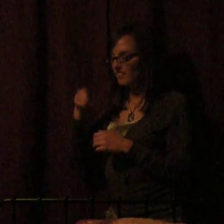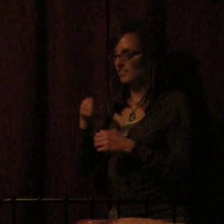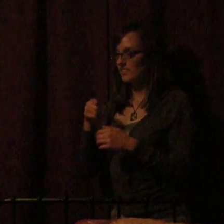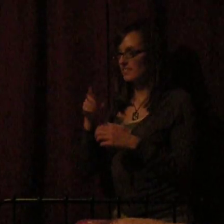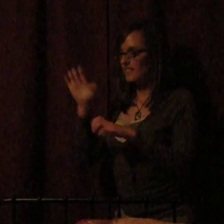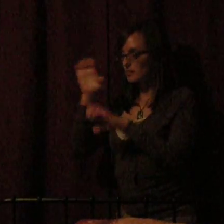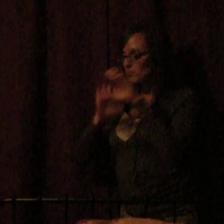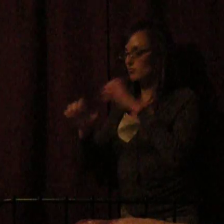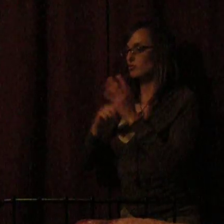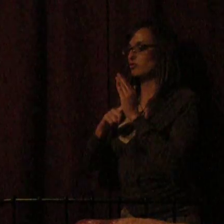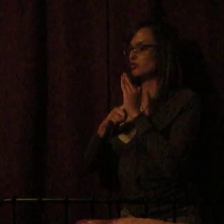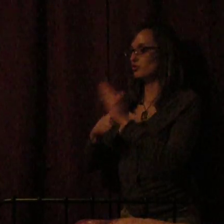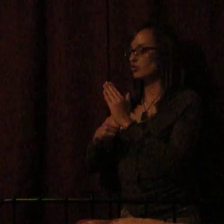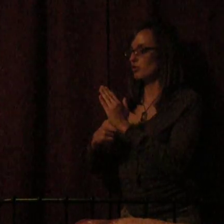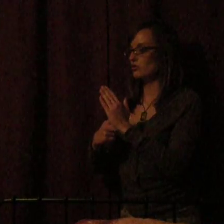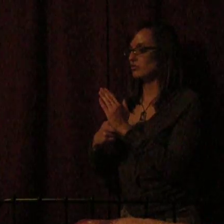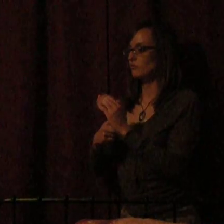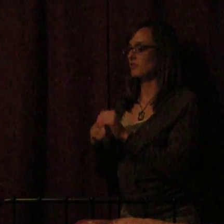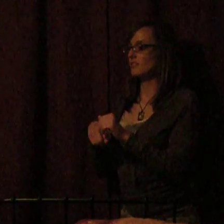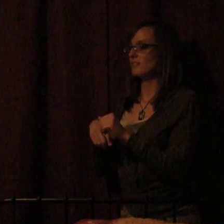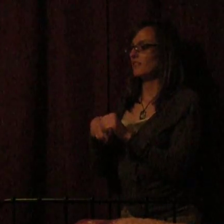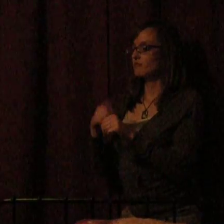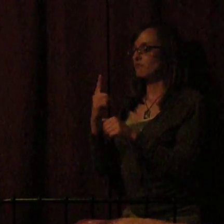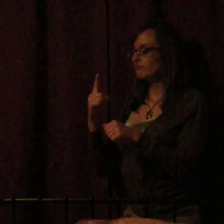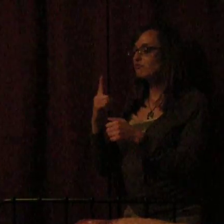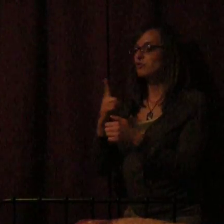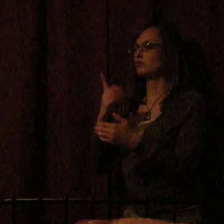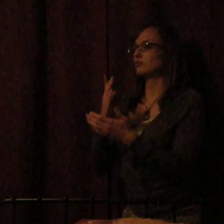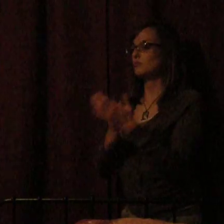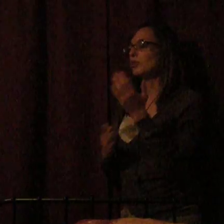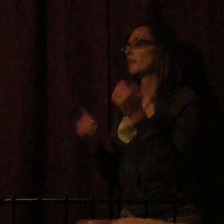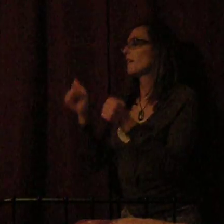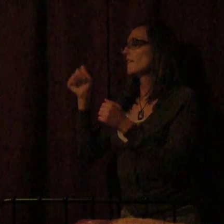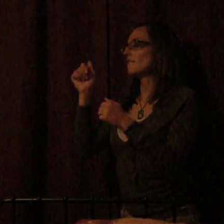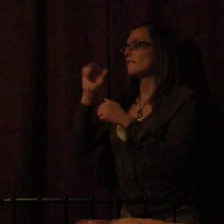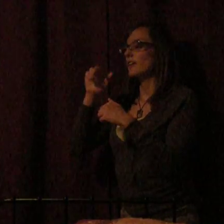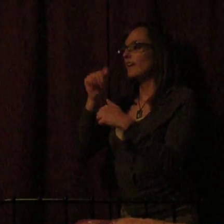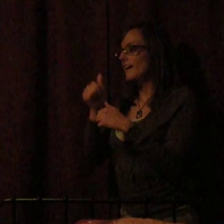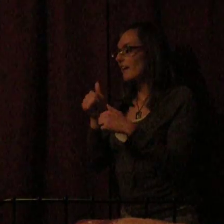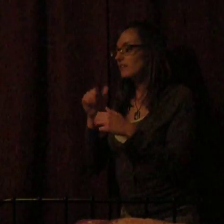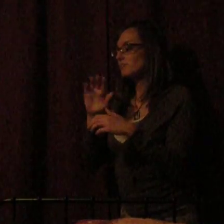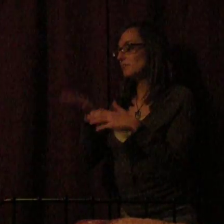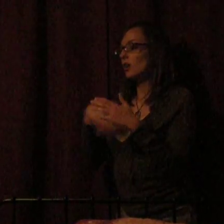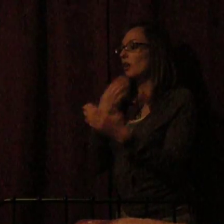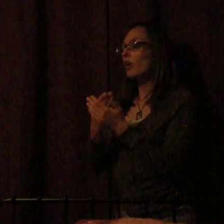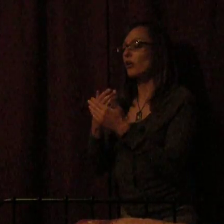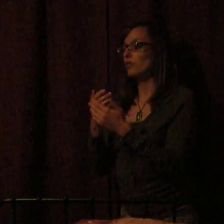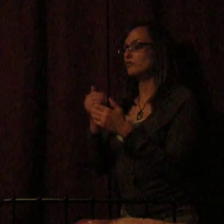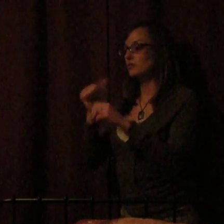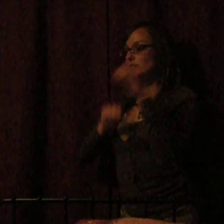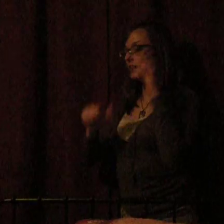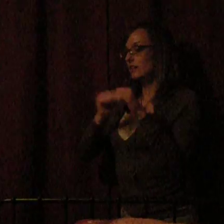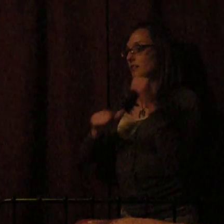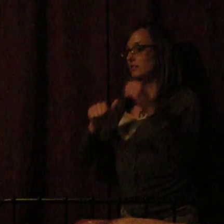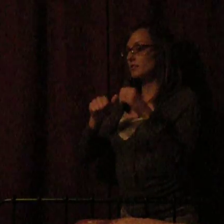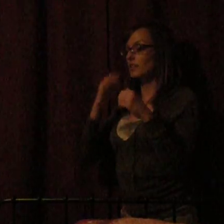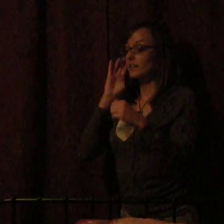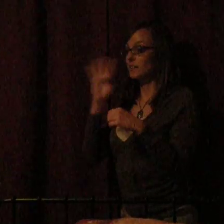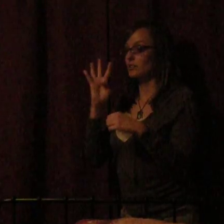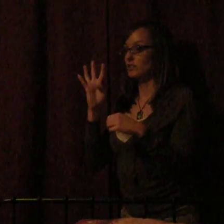the first stage in any scientific breakthrough, the essential proof of principle. And once the proof